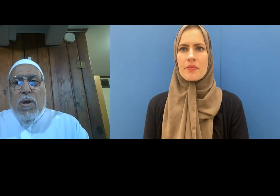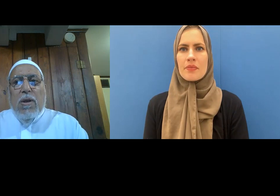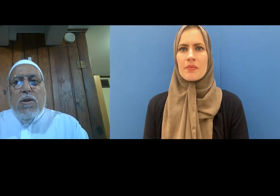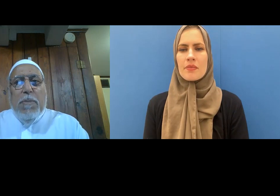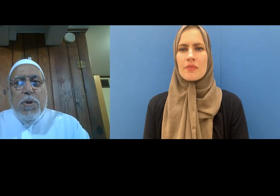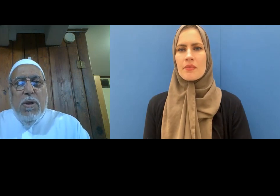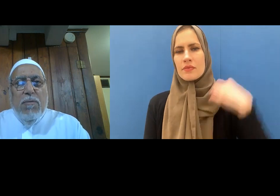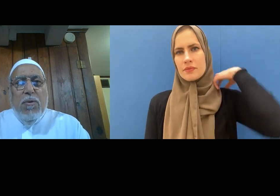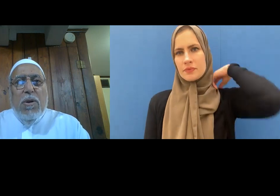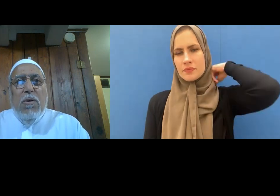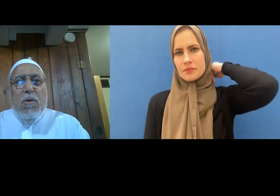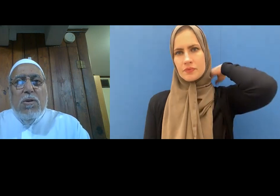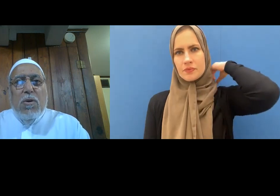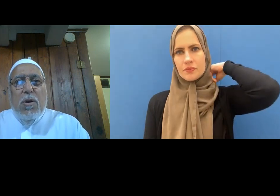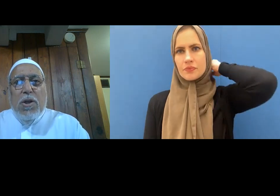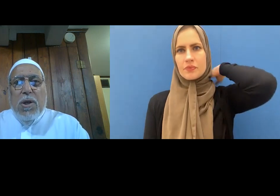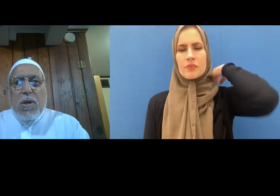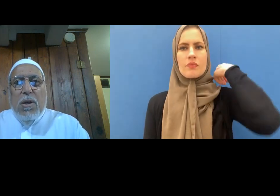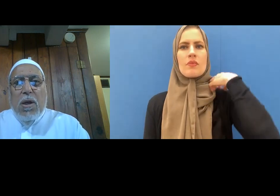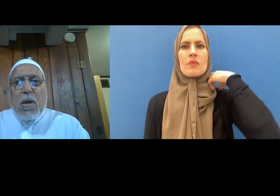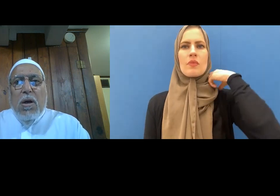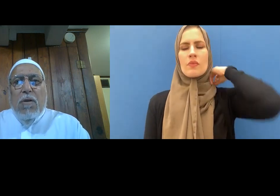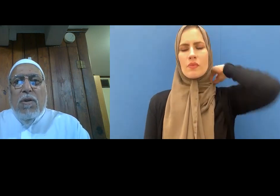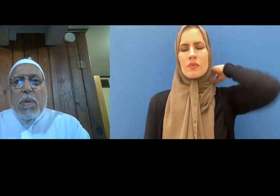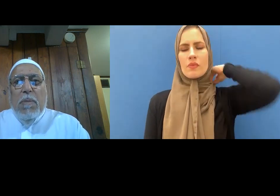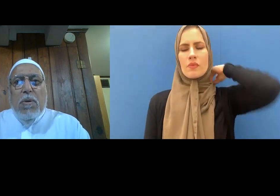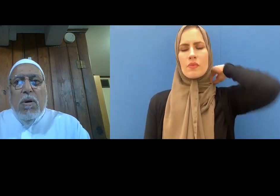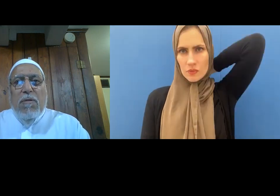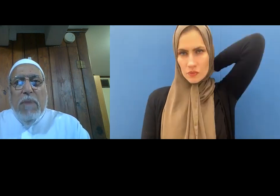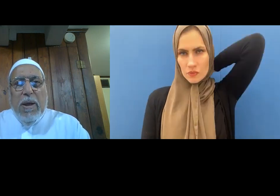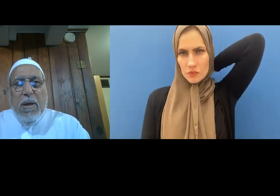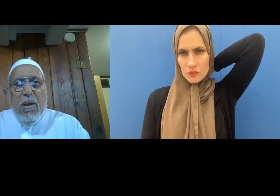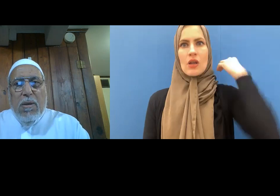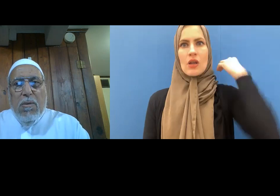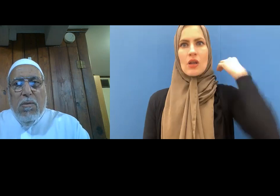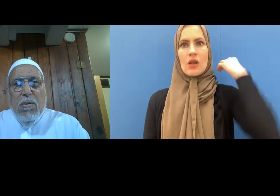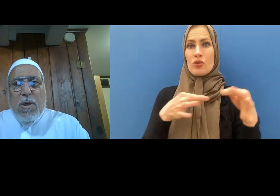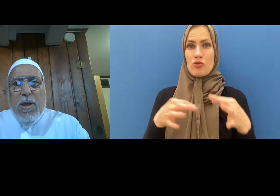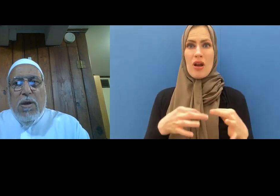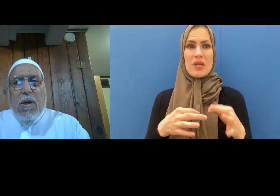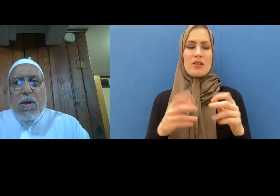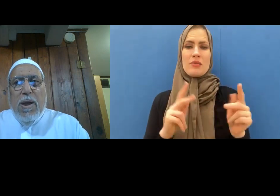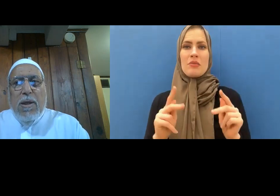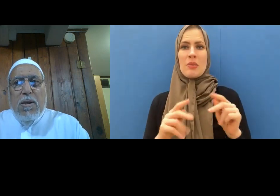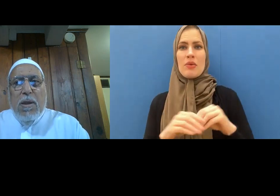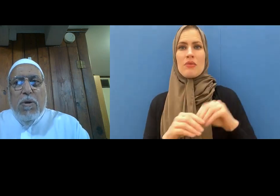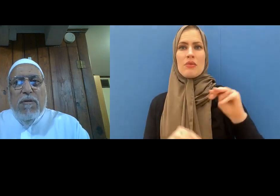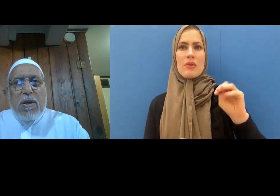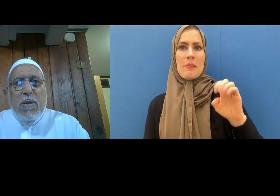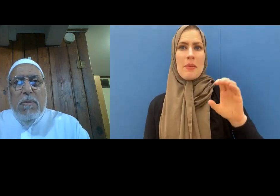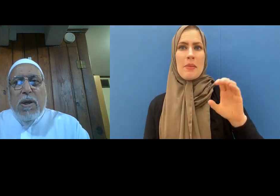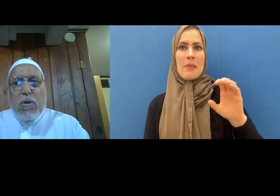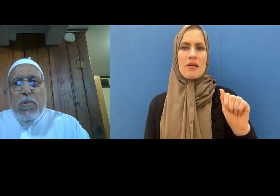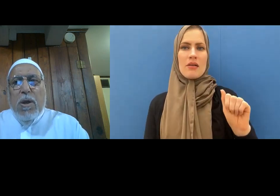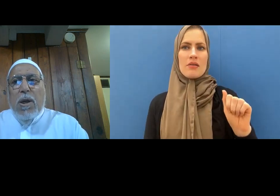So in description for the condition of the people of Mecca, which is regarded as the